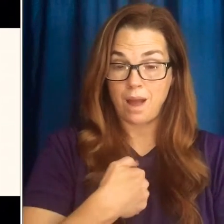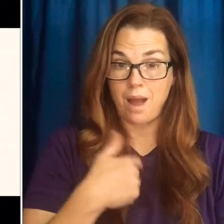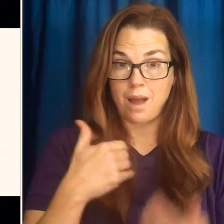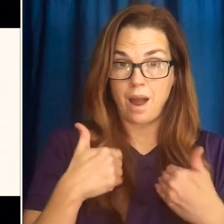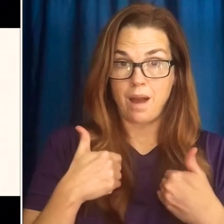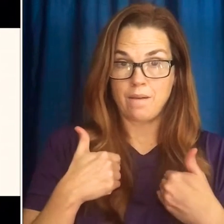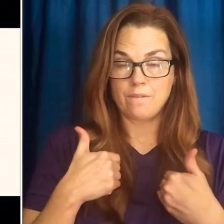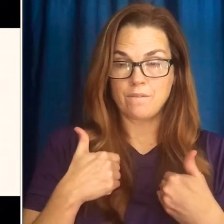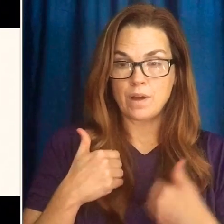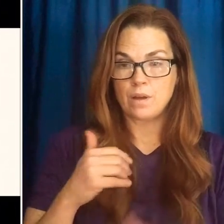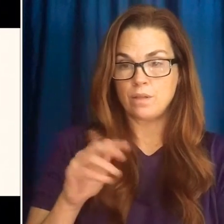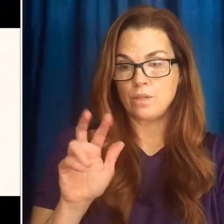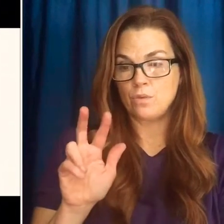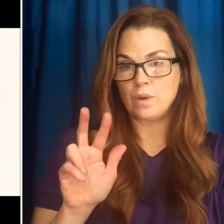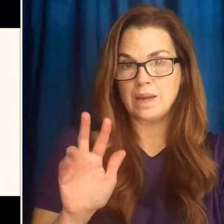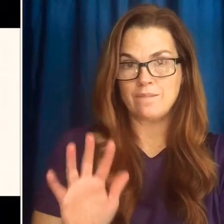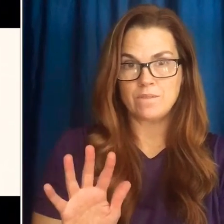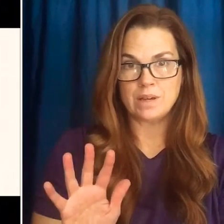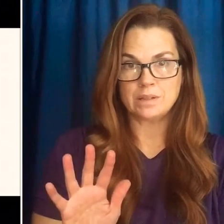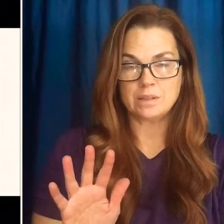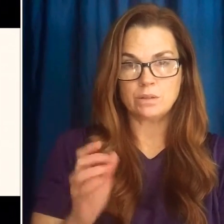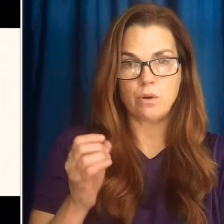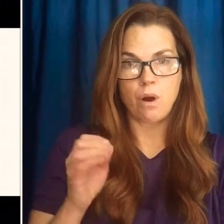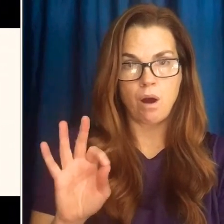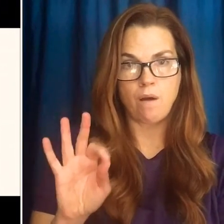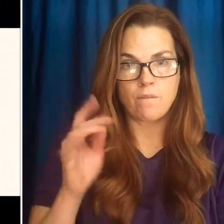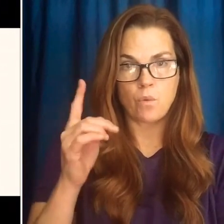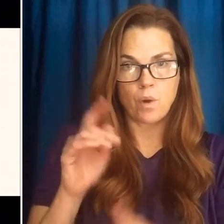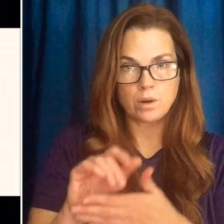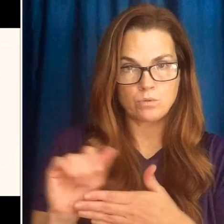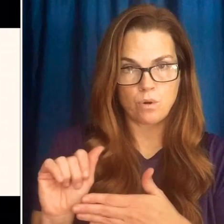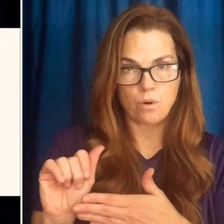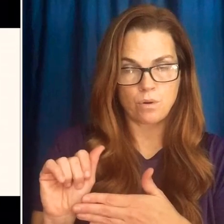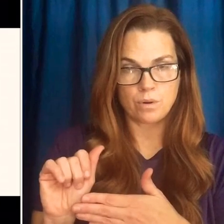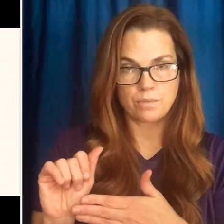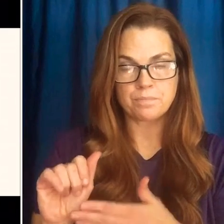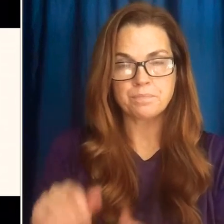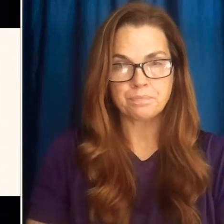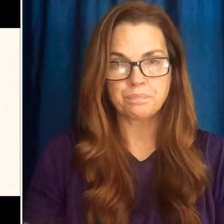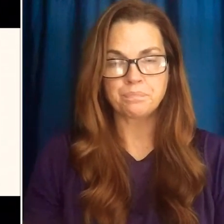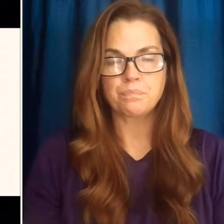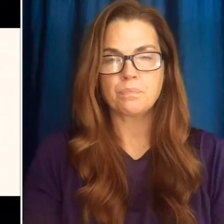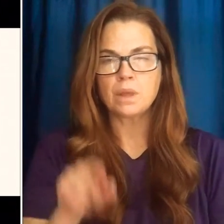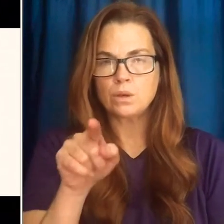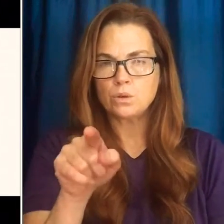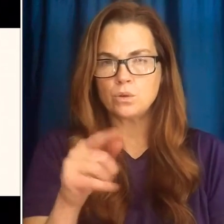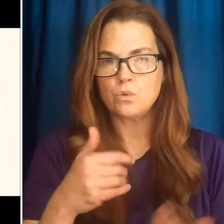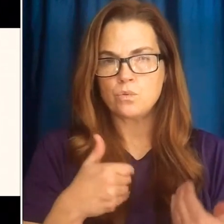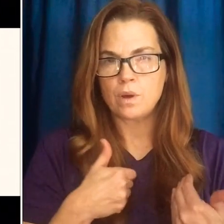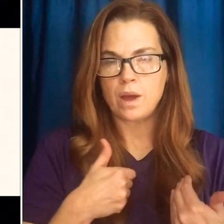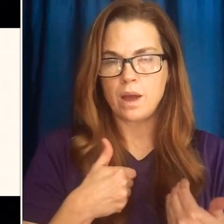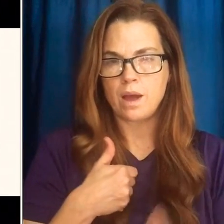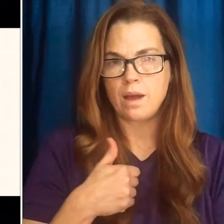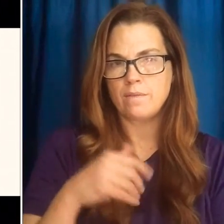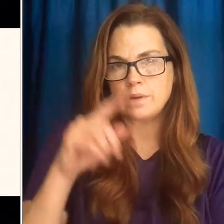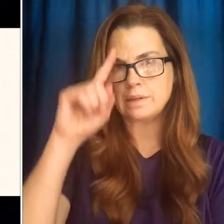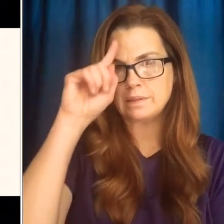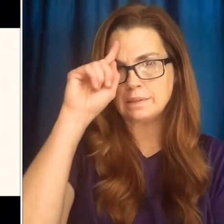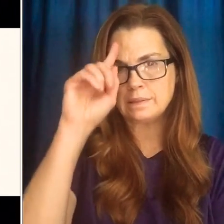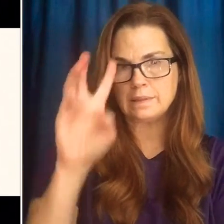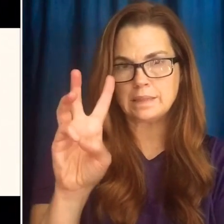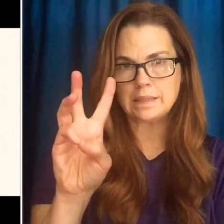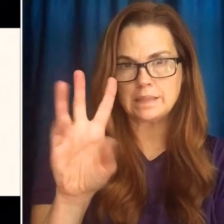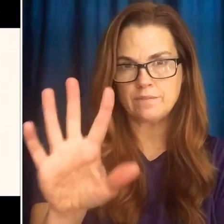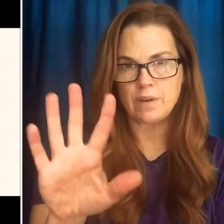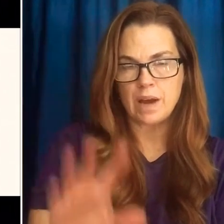you had 65 cents, which one of us has more money? Do